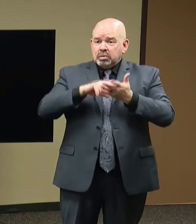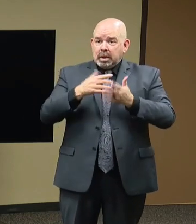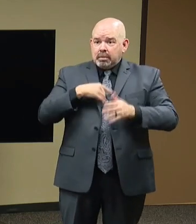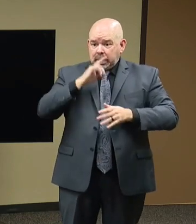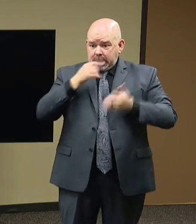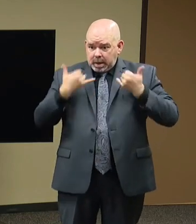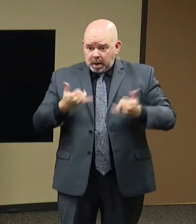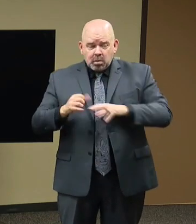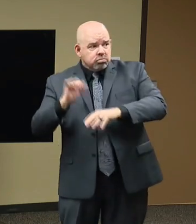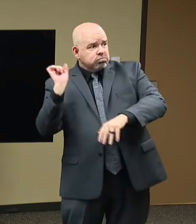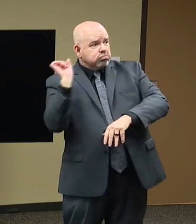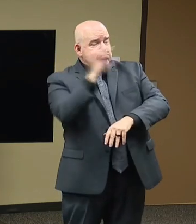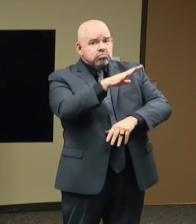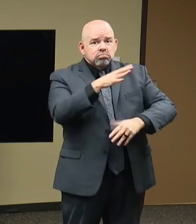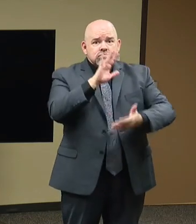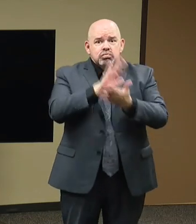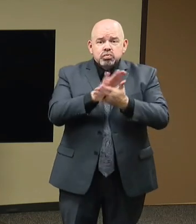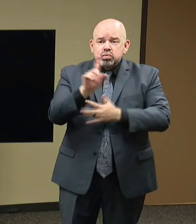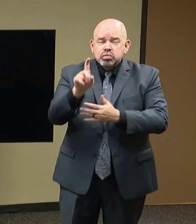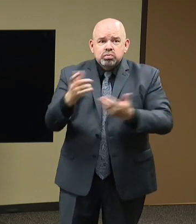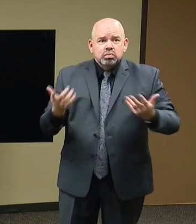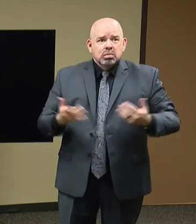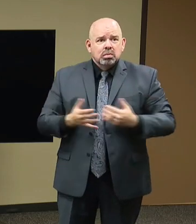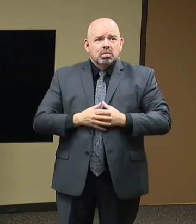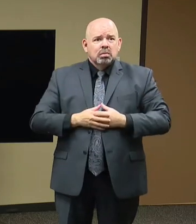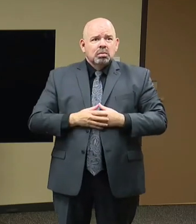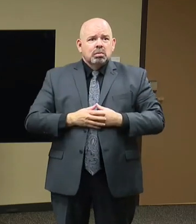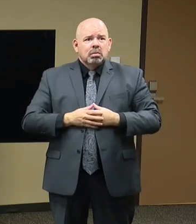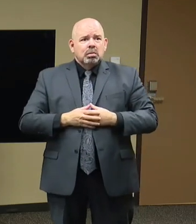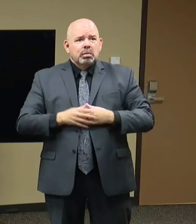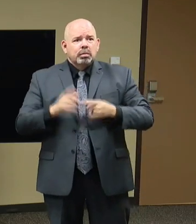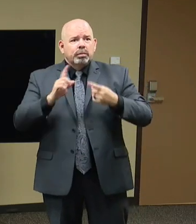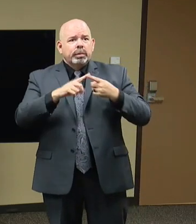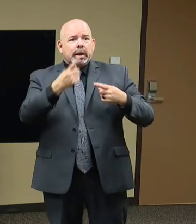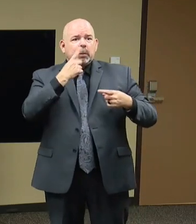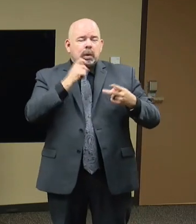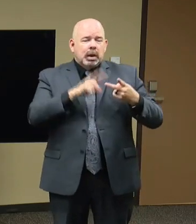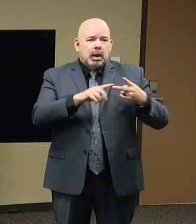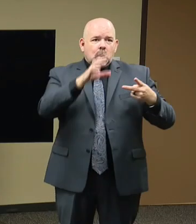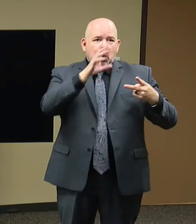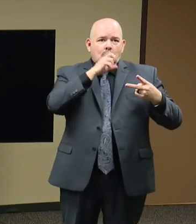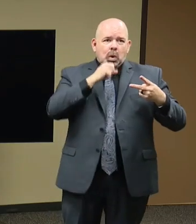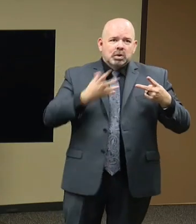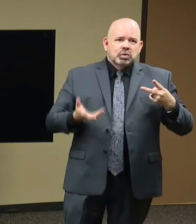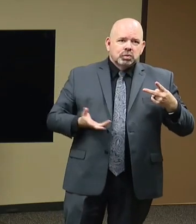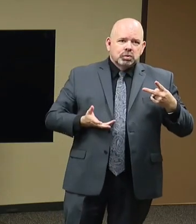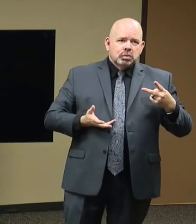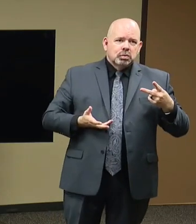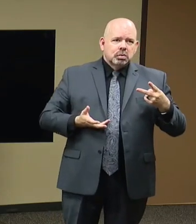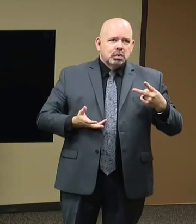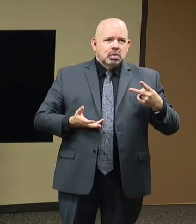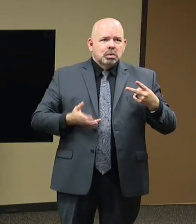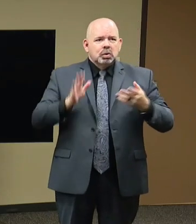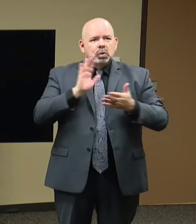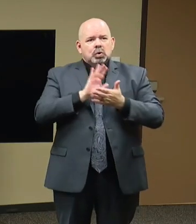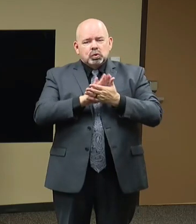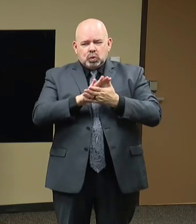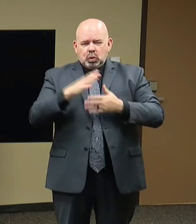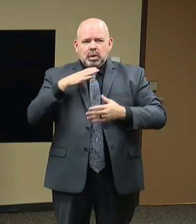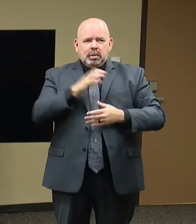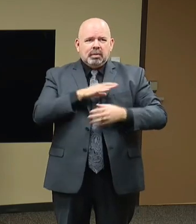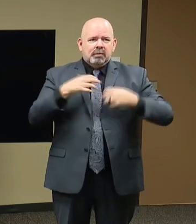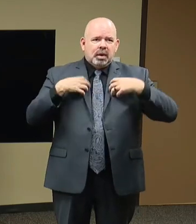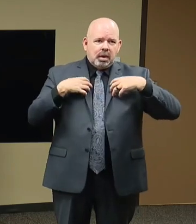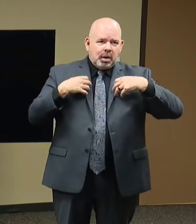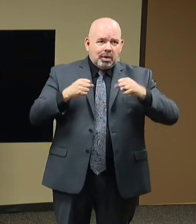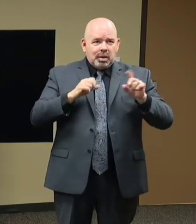gone from red to orange, and what's the message then for school? We've got the school health committee, and what's the message